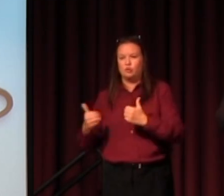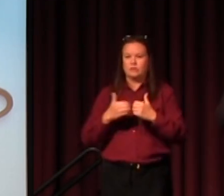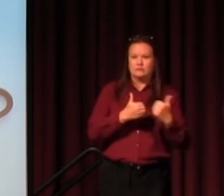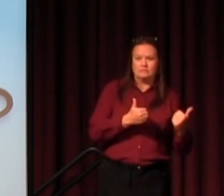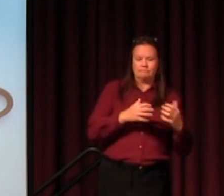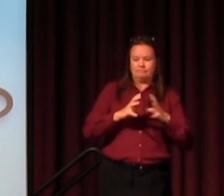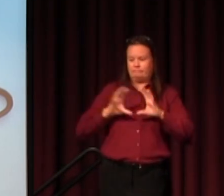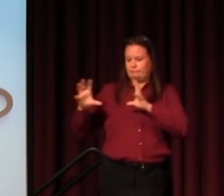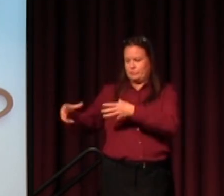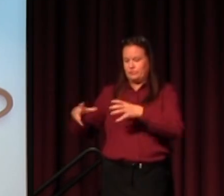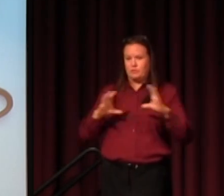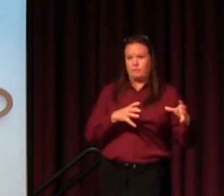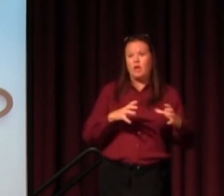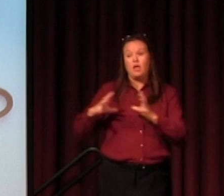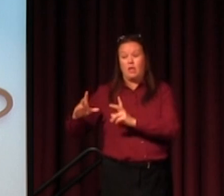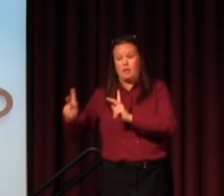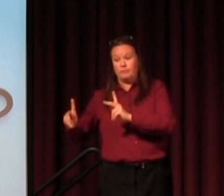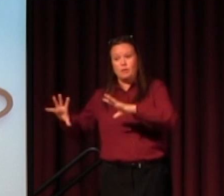We have predominance,